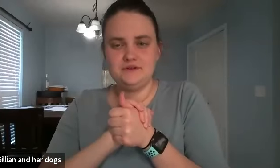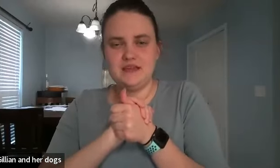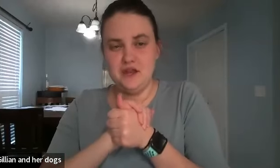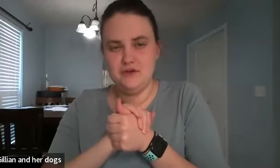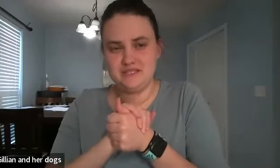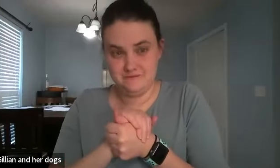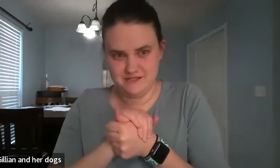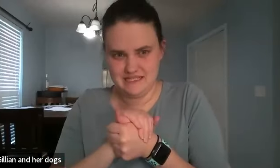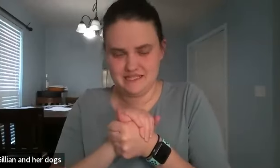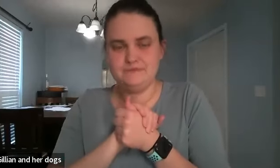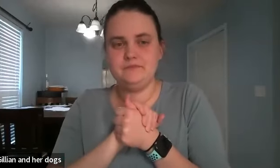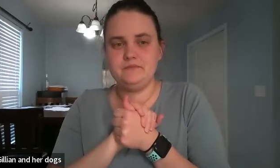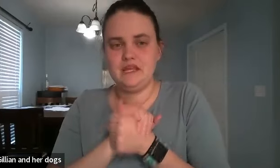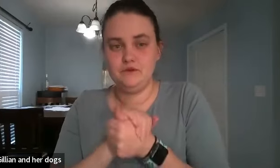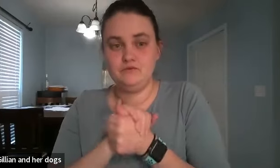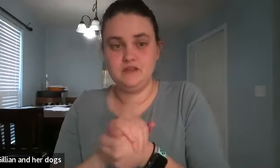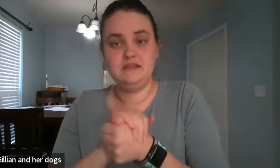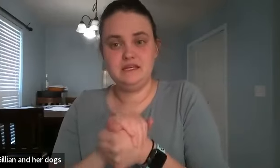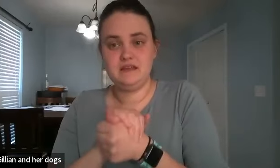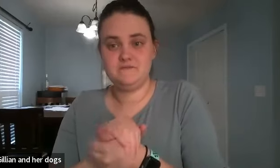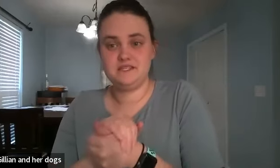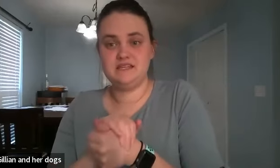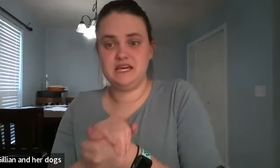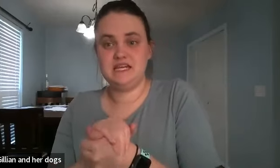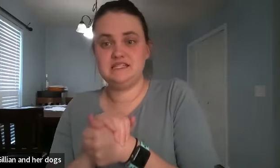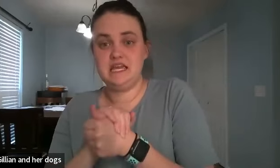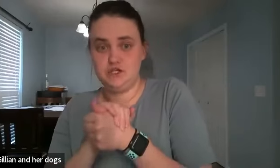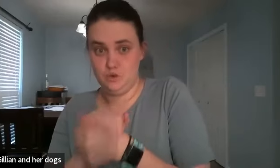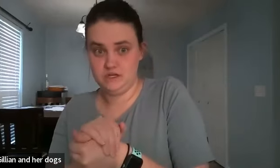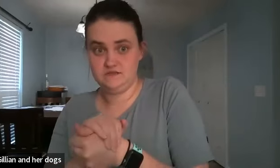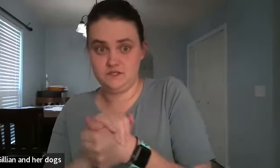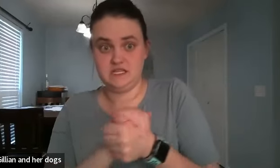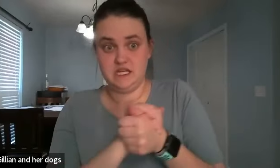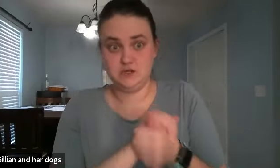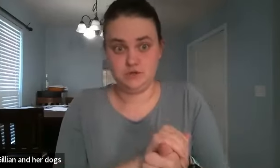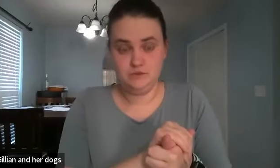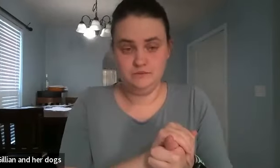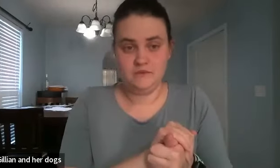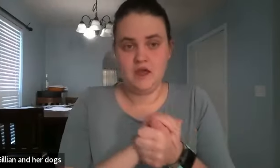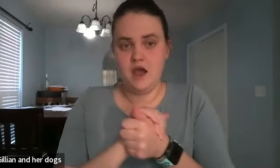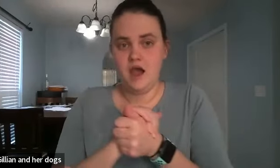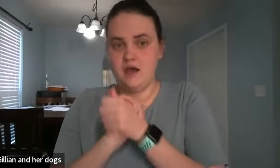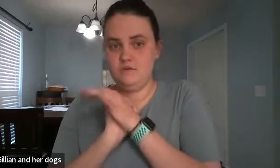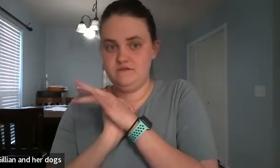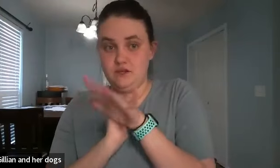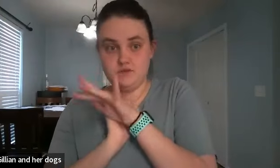I know there's differences. If you really needed to emphasize that it's a tortoise versus a turtle, I would fingerspell